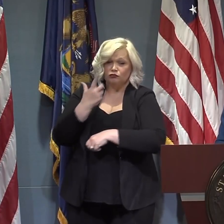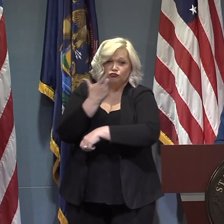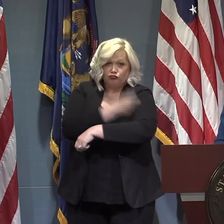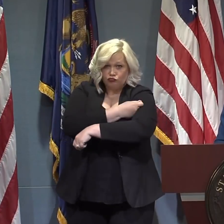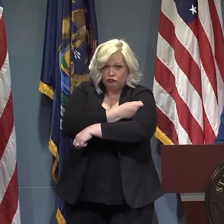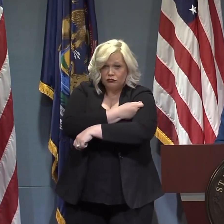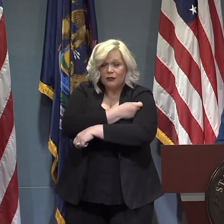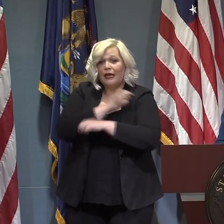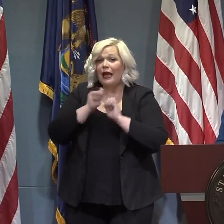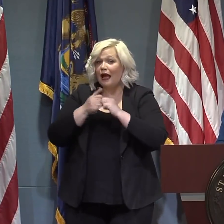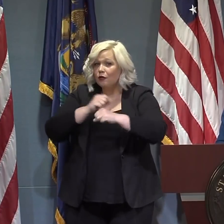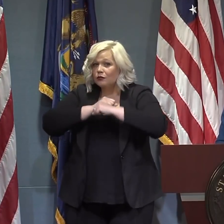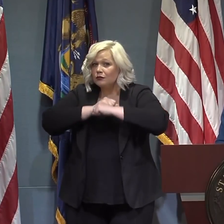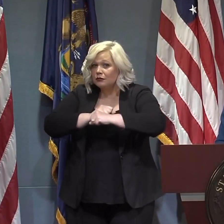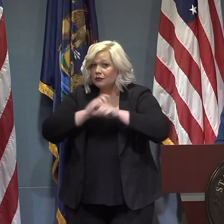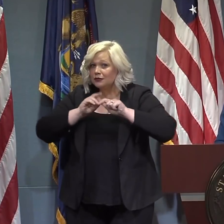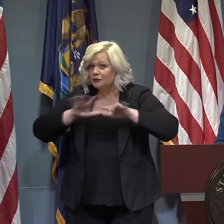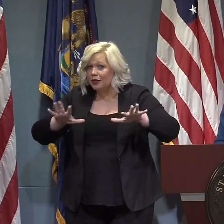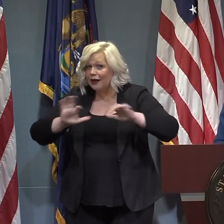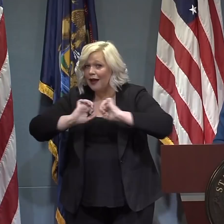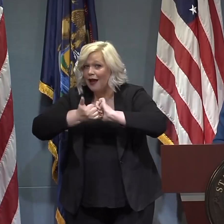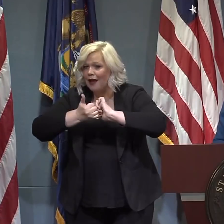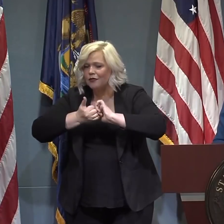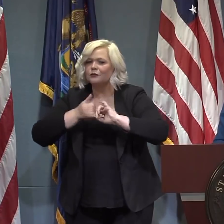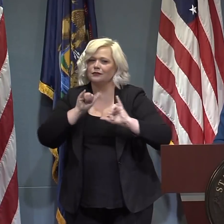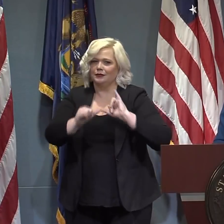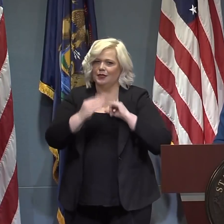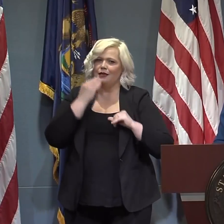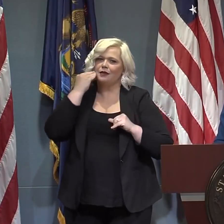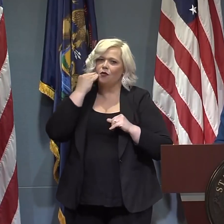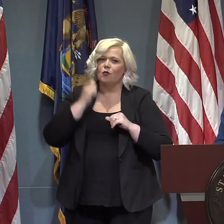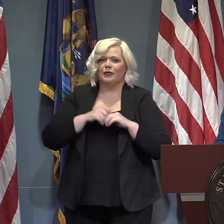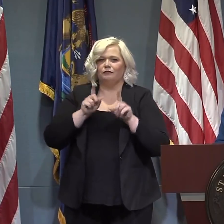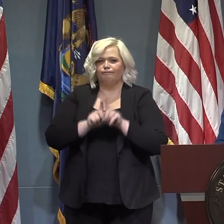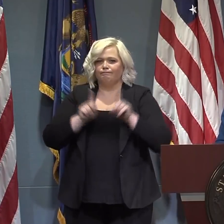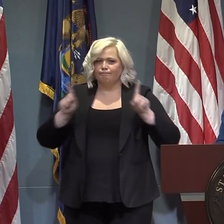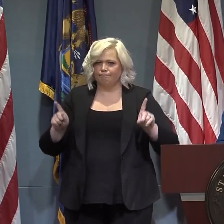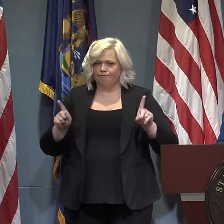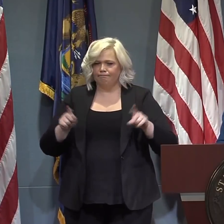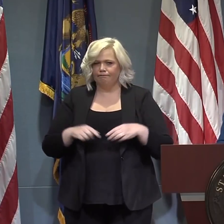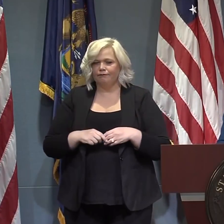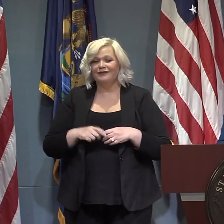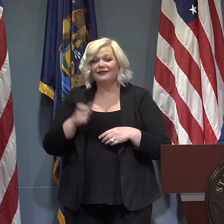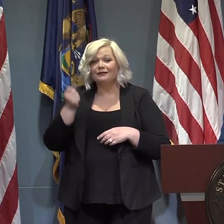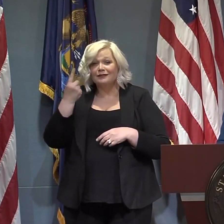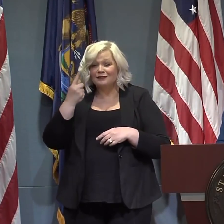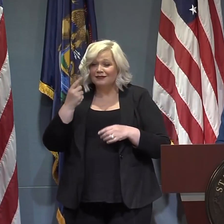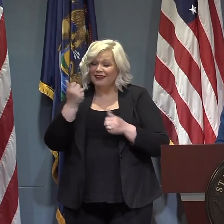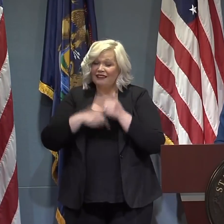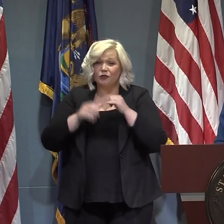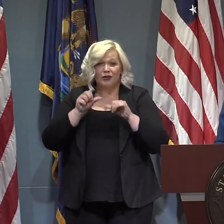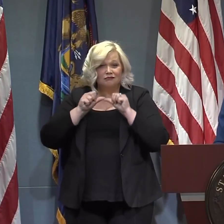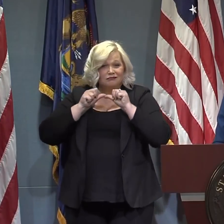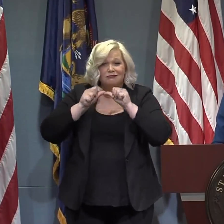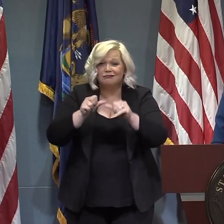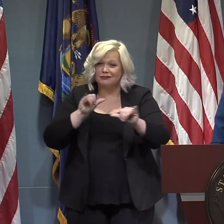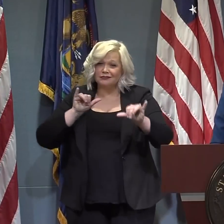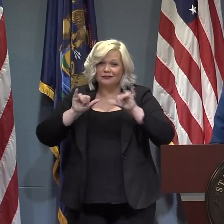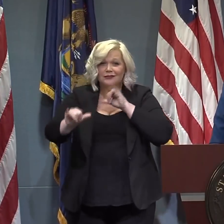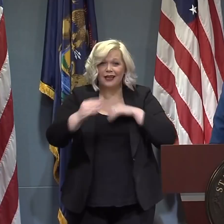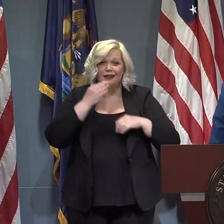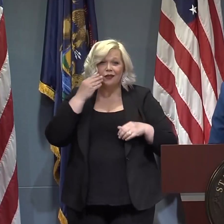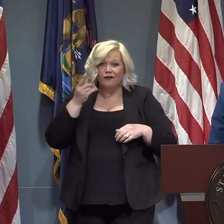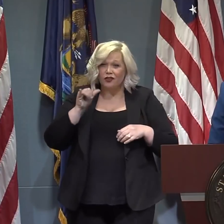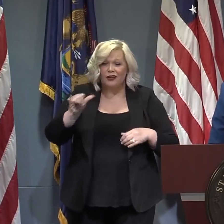only tool that we have to prevent spread. But we know that that can't be tolerated in perpetuity.